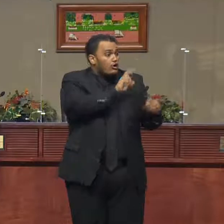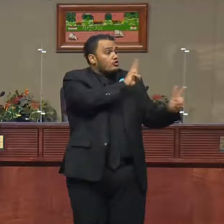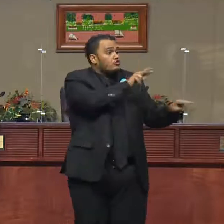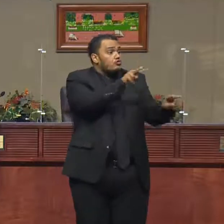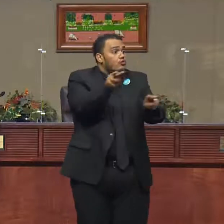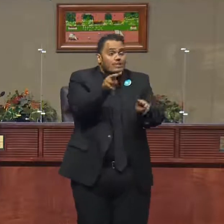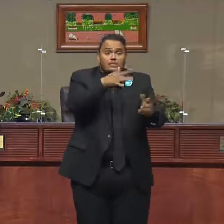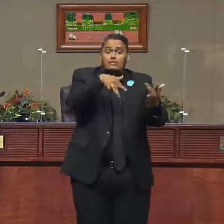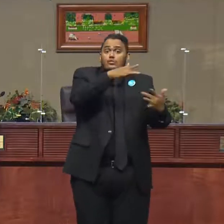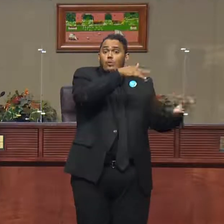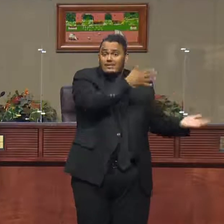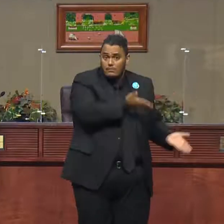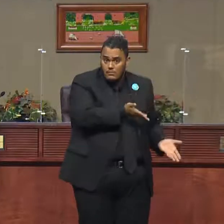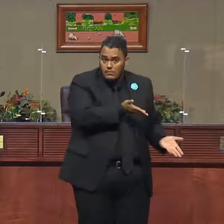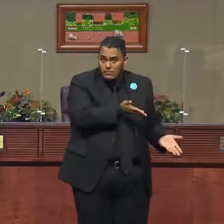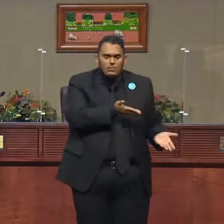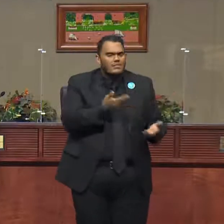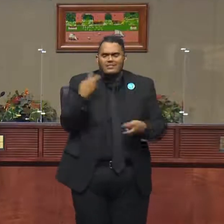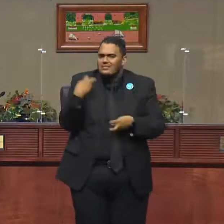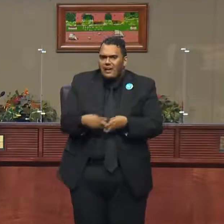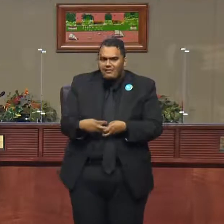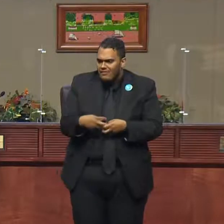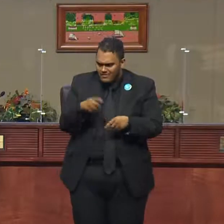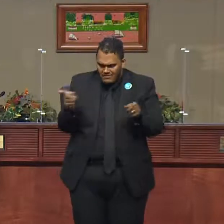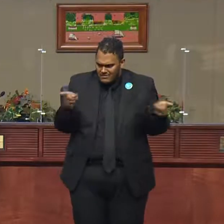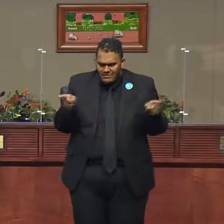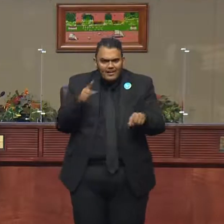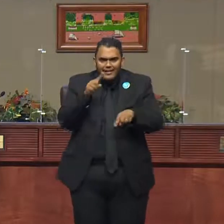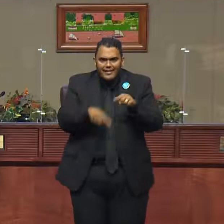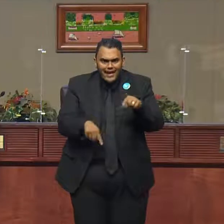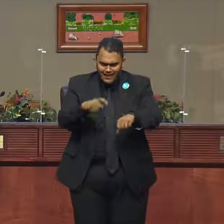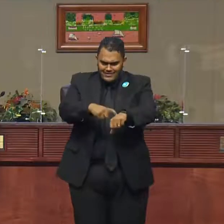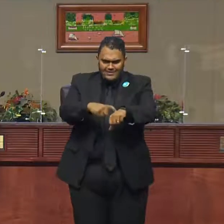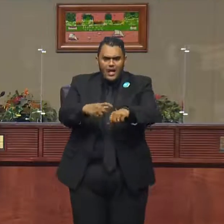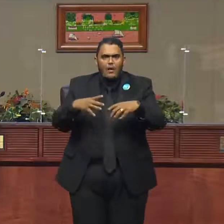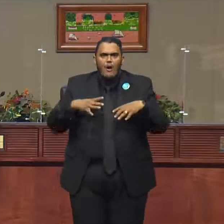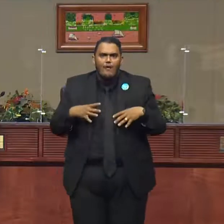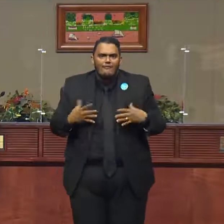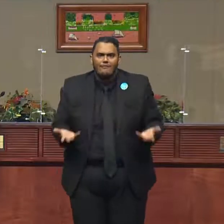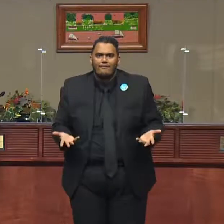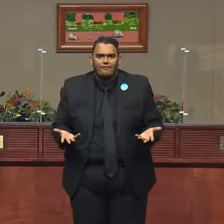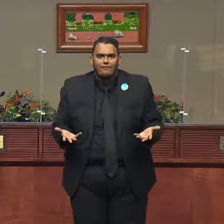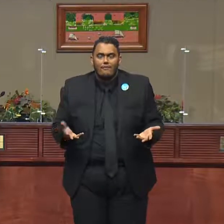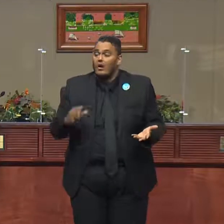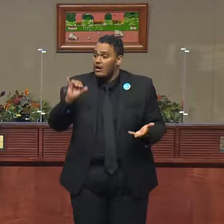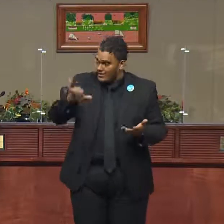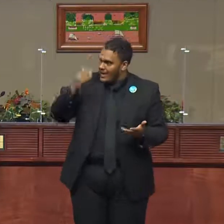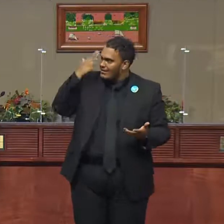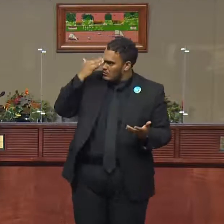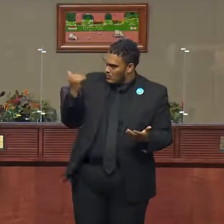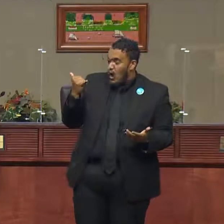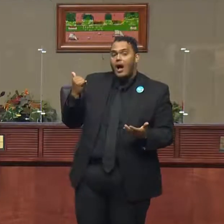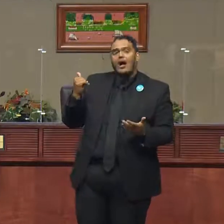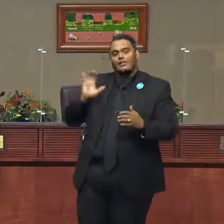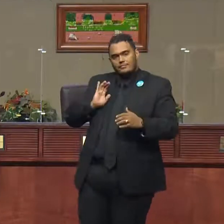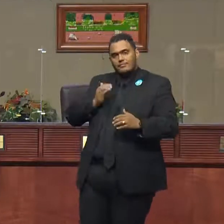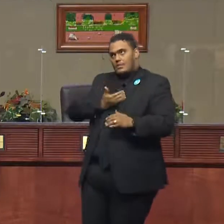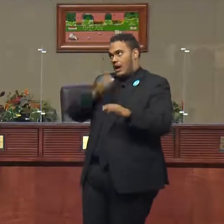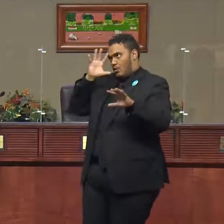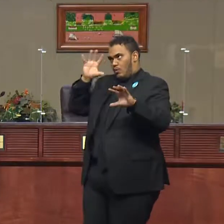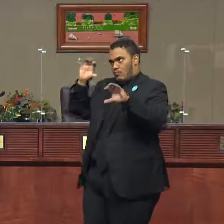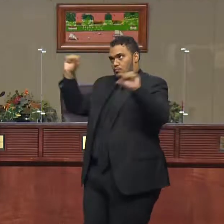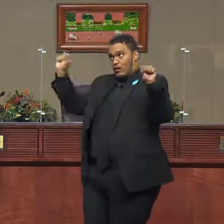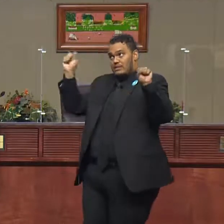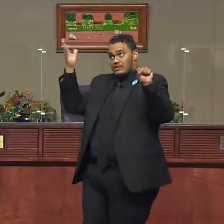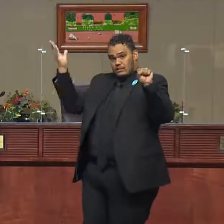very difficult to take time off. And that's why the president was also encourage companies to give individuals the time off so that they